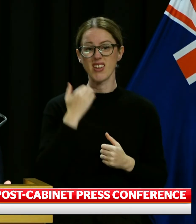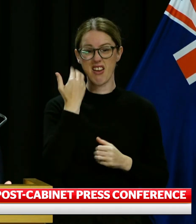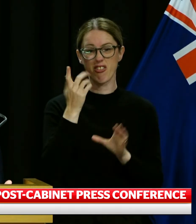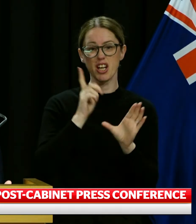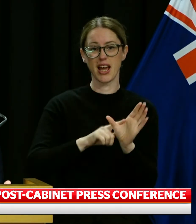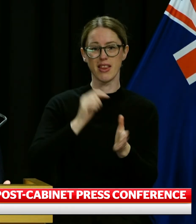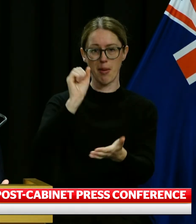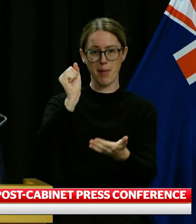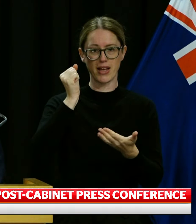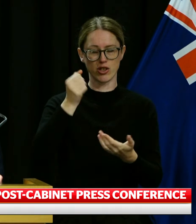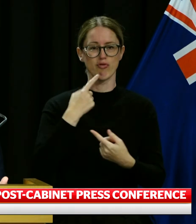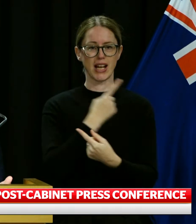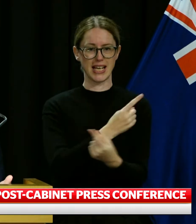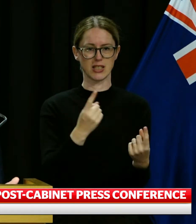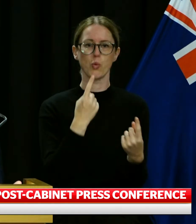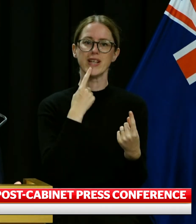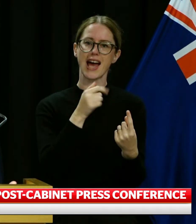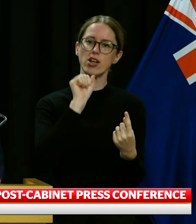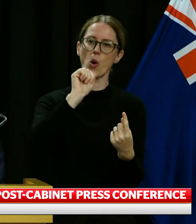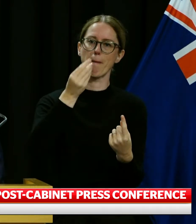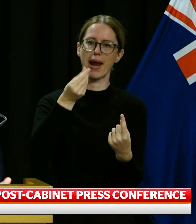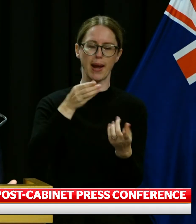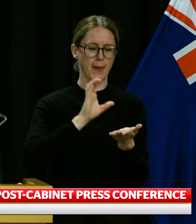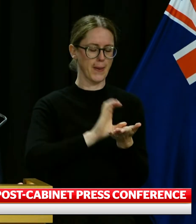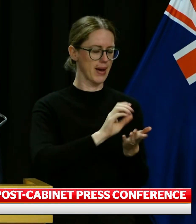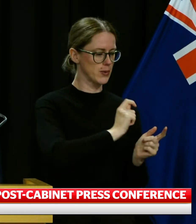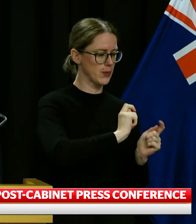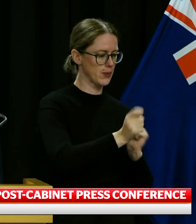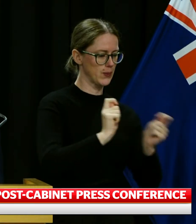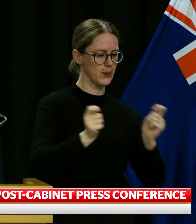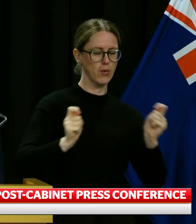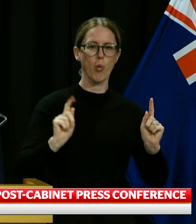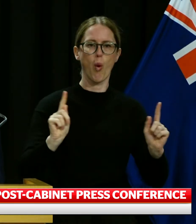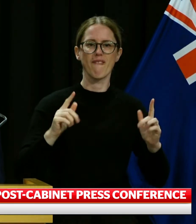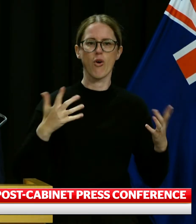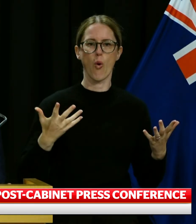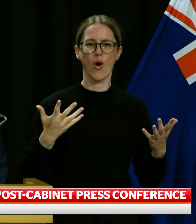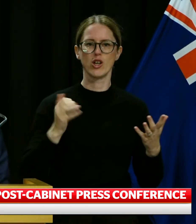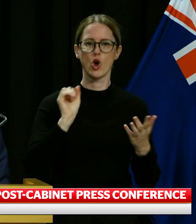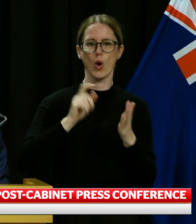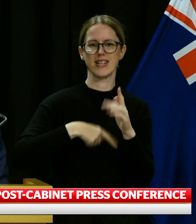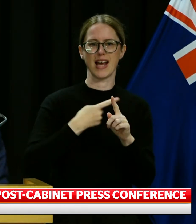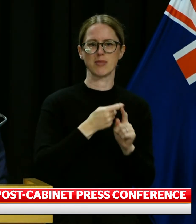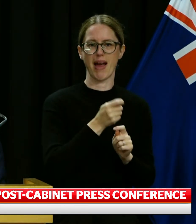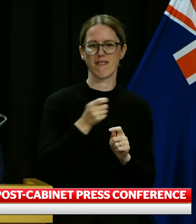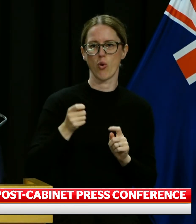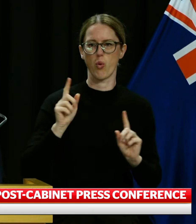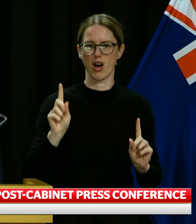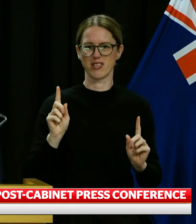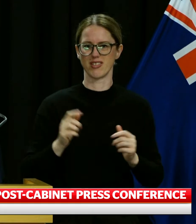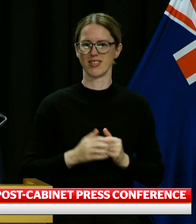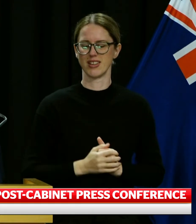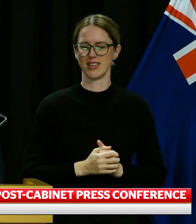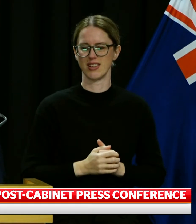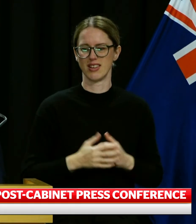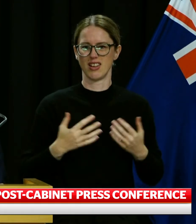release a summary of where taxpayer money goes, what New Zealanders are buying for their taxes. I mean, effectively, I